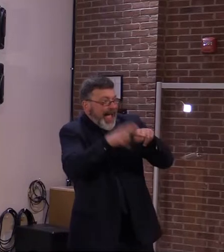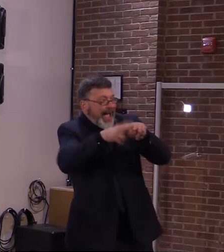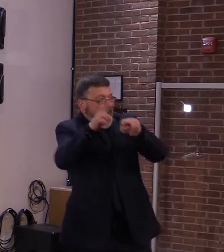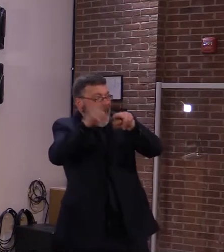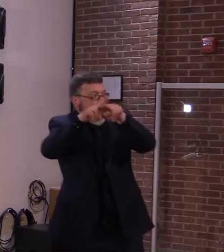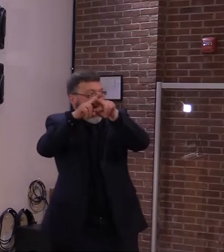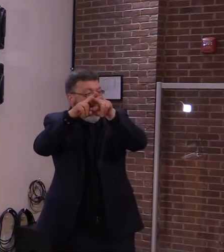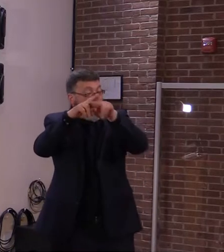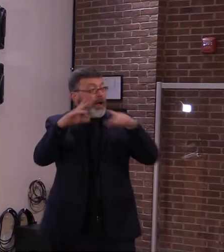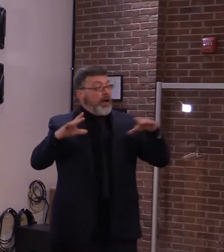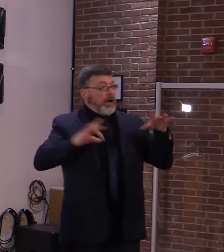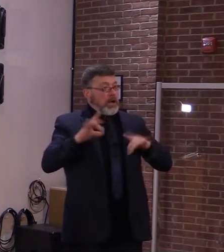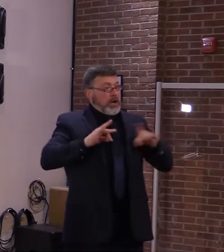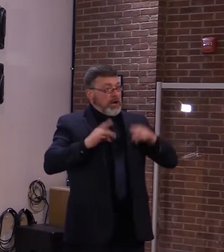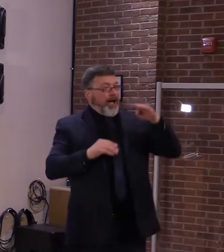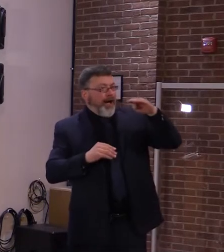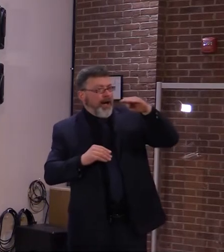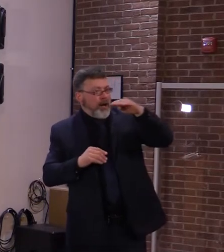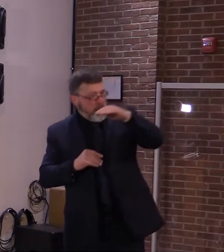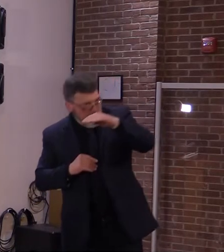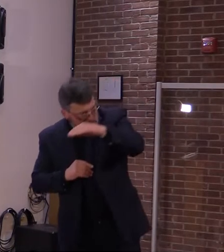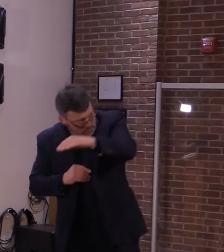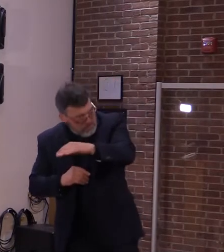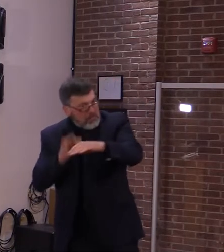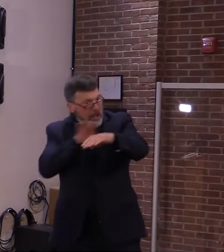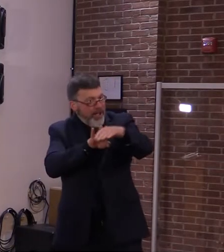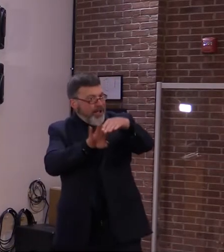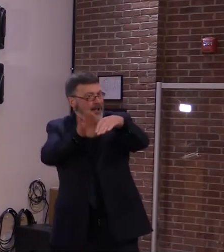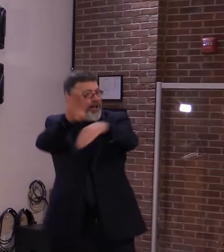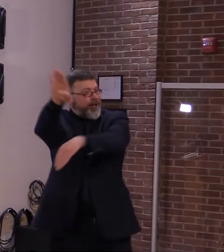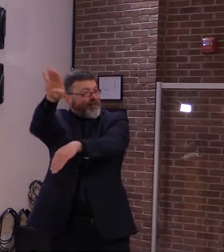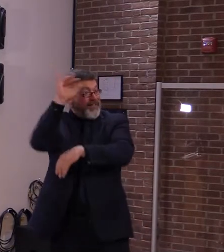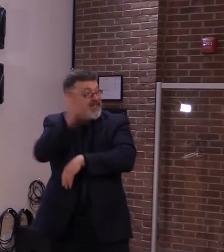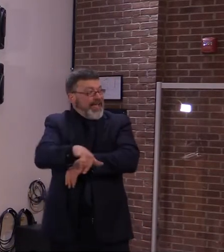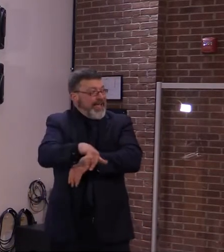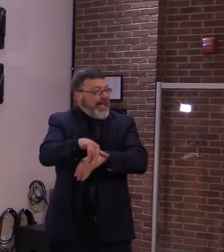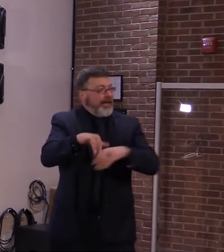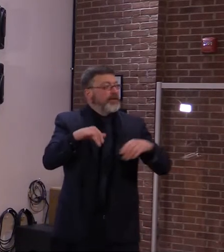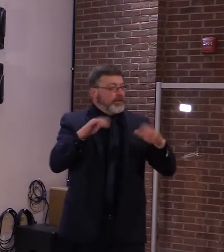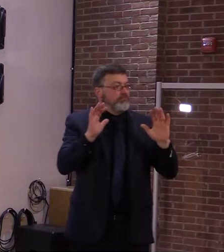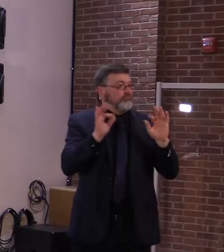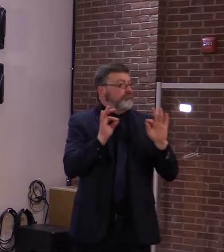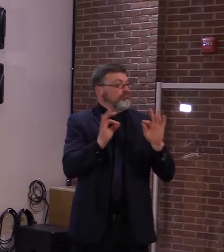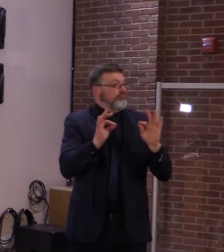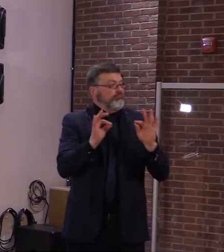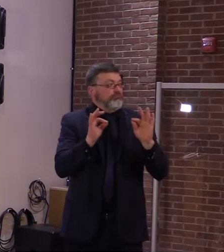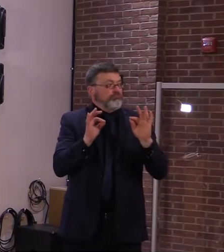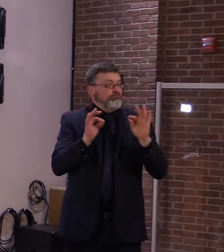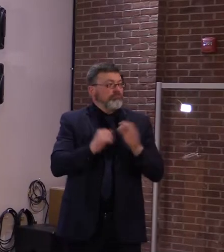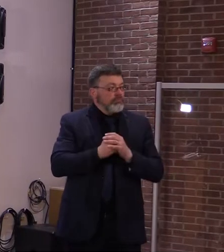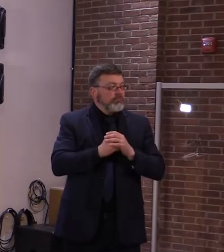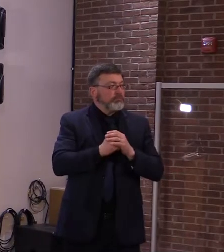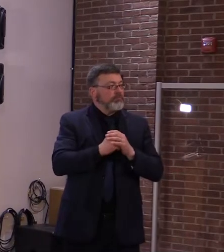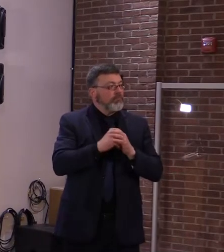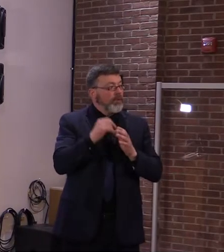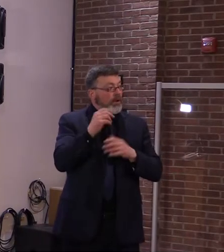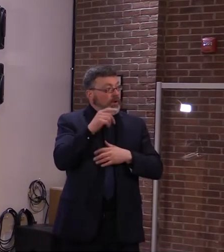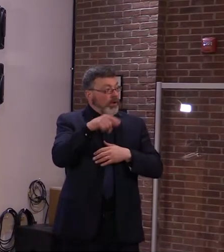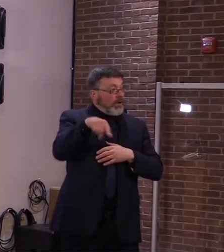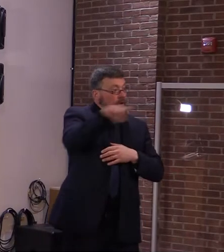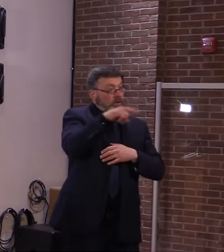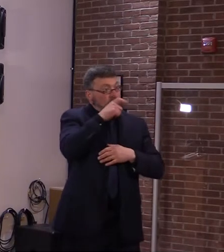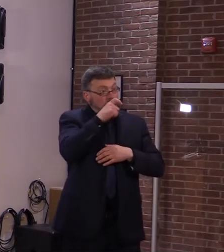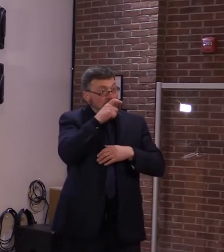so. Now that everyone 16 and up are eligible for vaccination, I hope you'll join me in helping anyone you